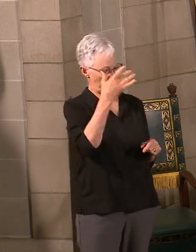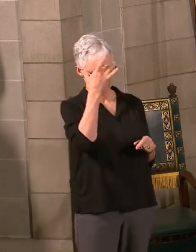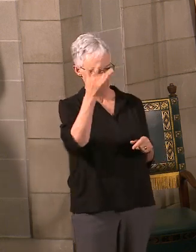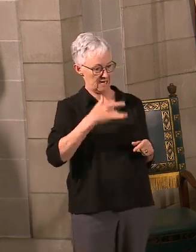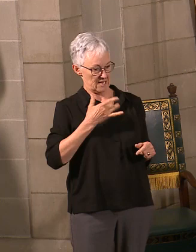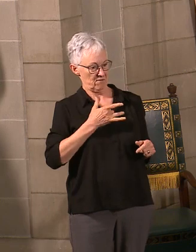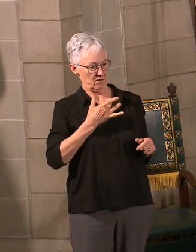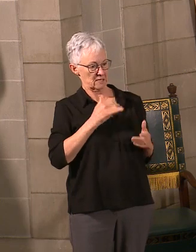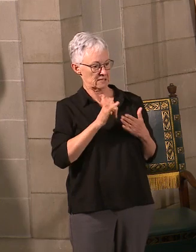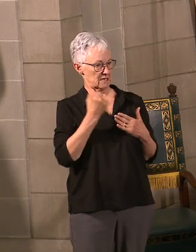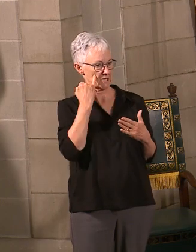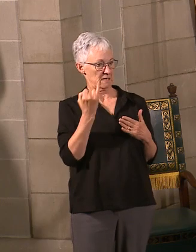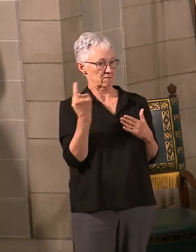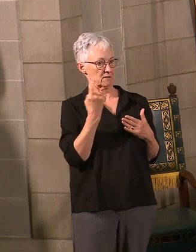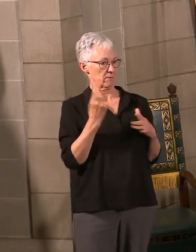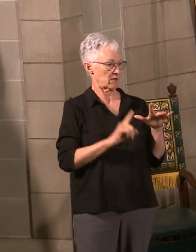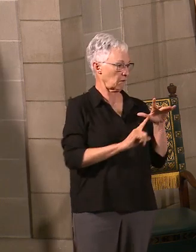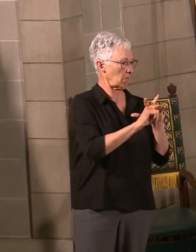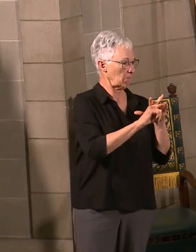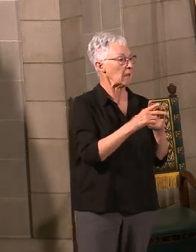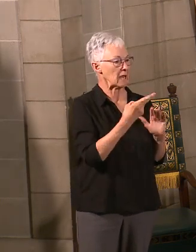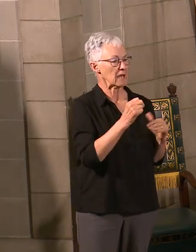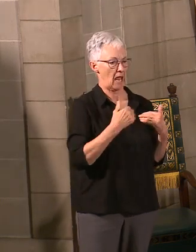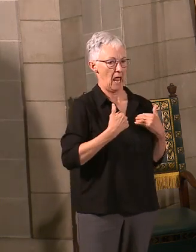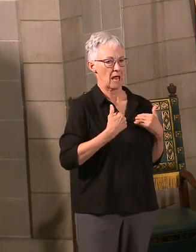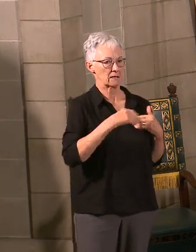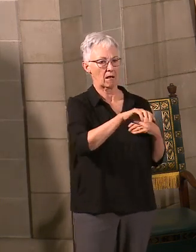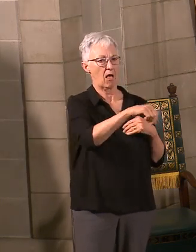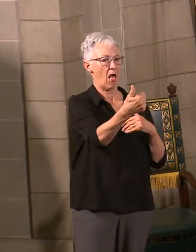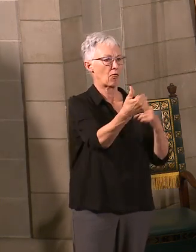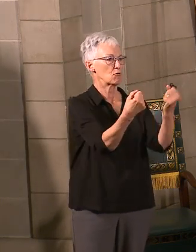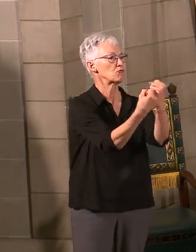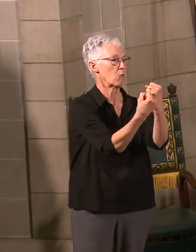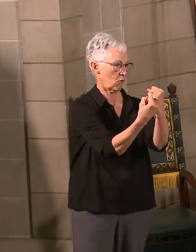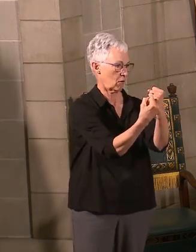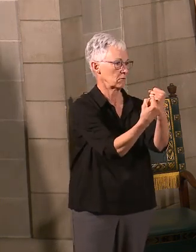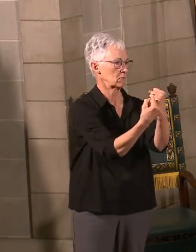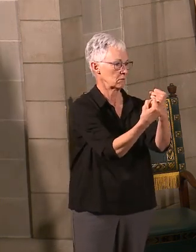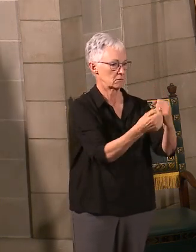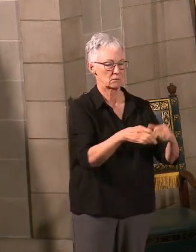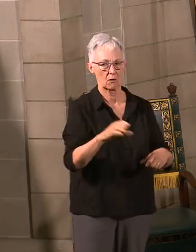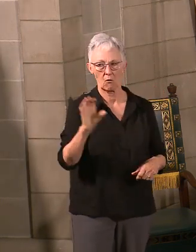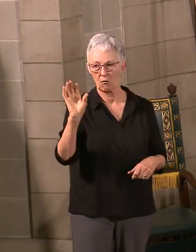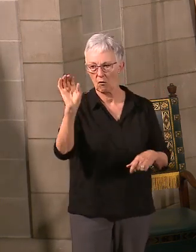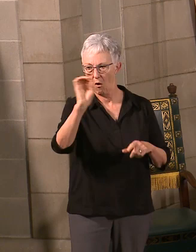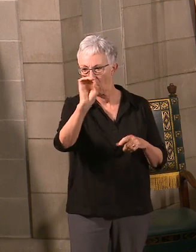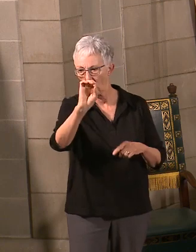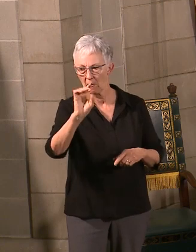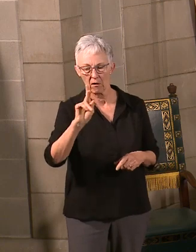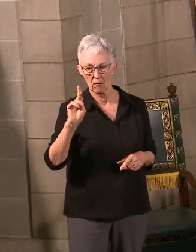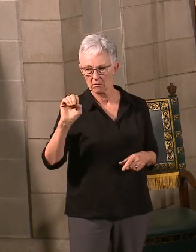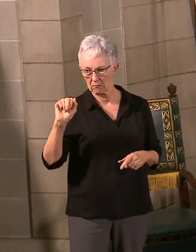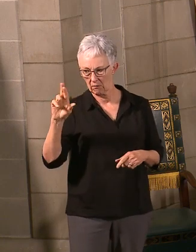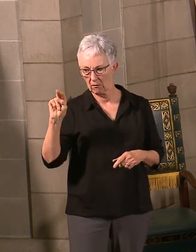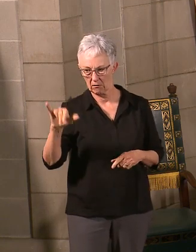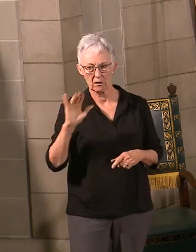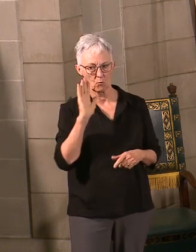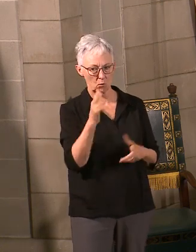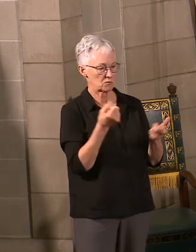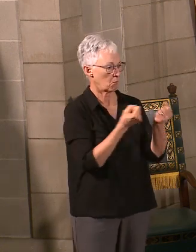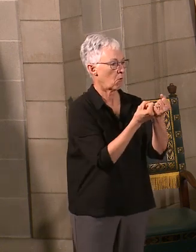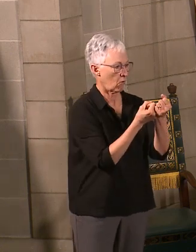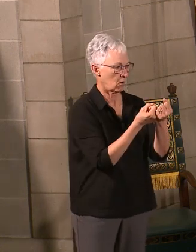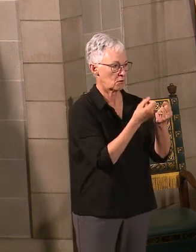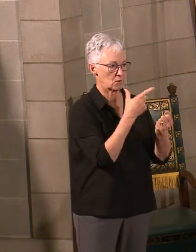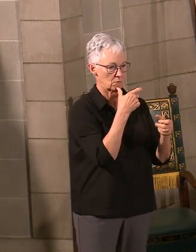pulmonary critical care doctors that come up from either Omaha or Kearney to help him out. And it's